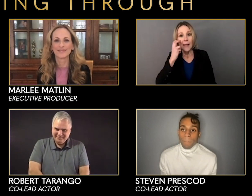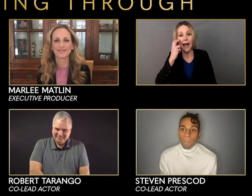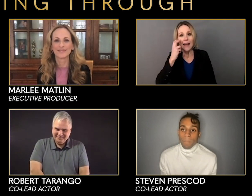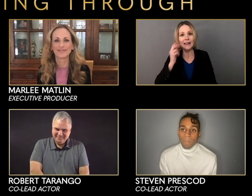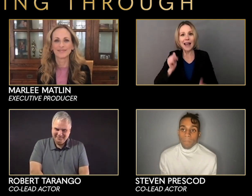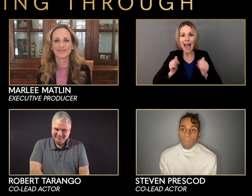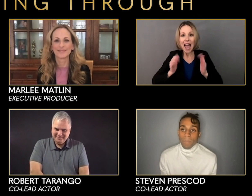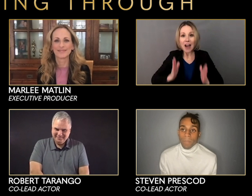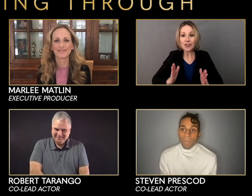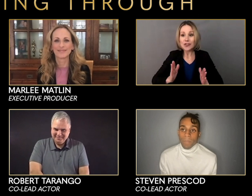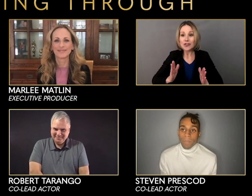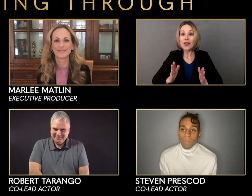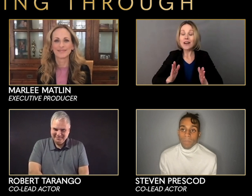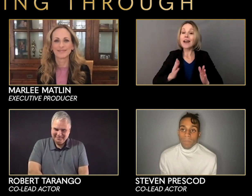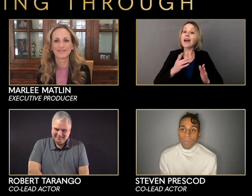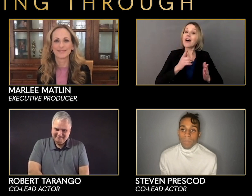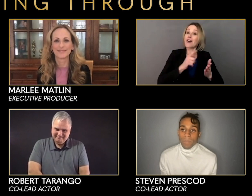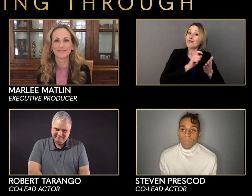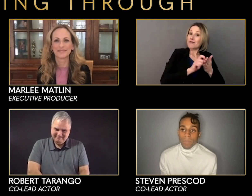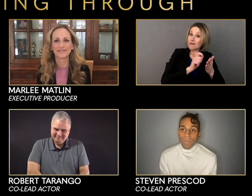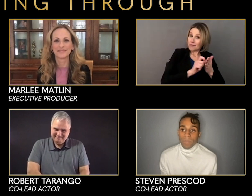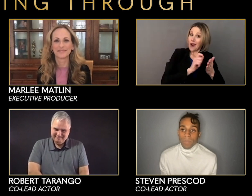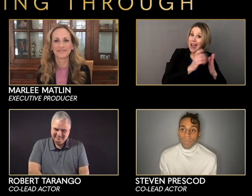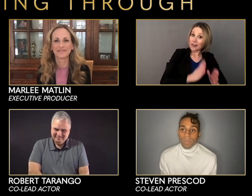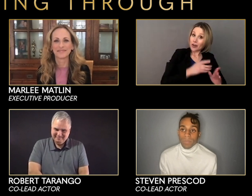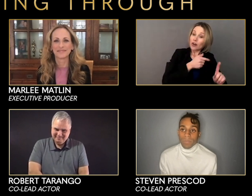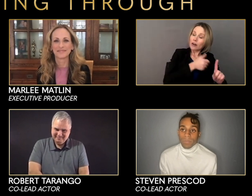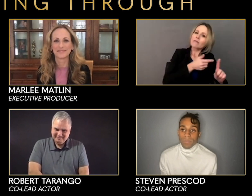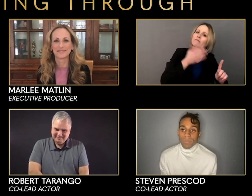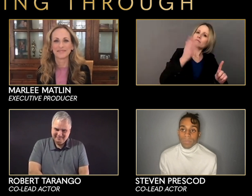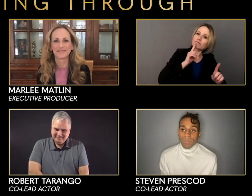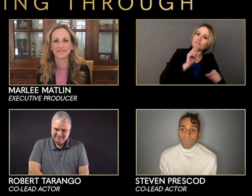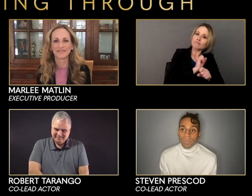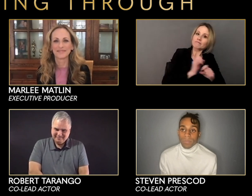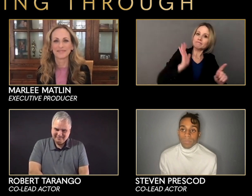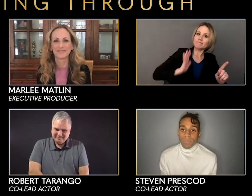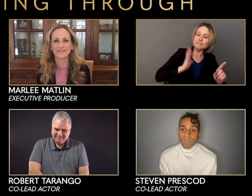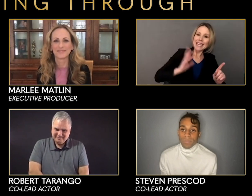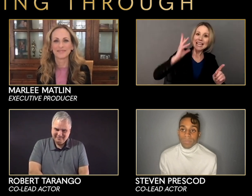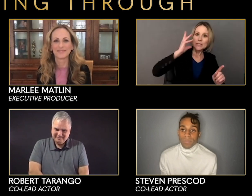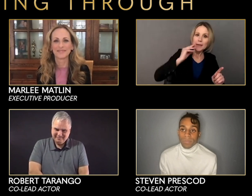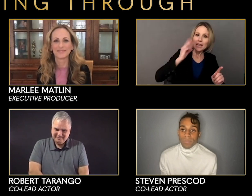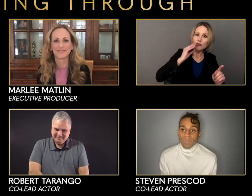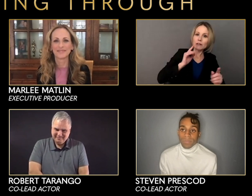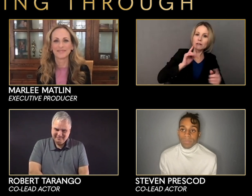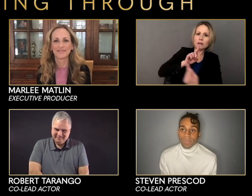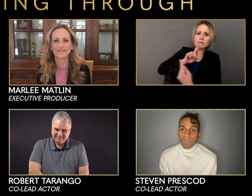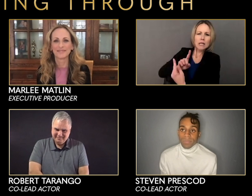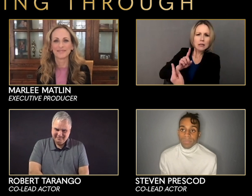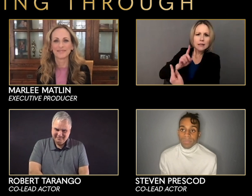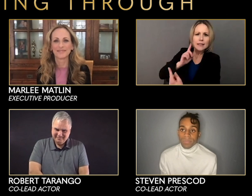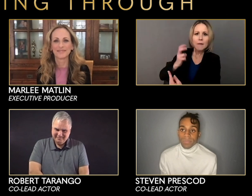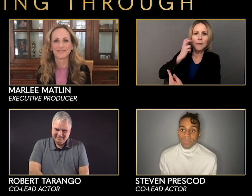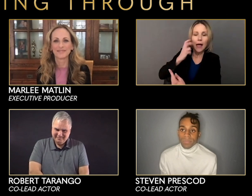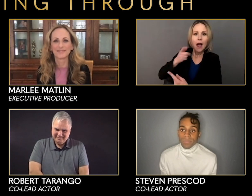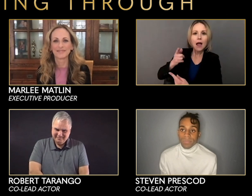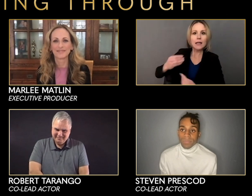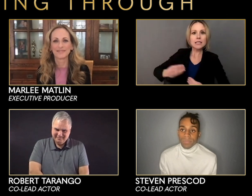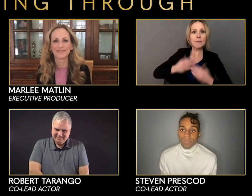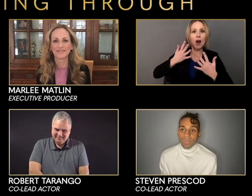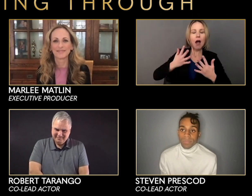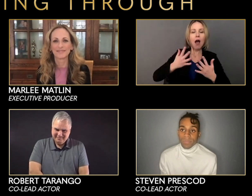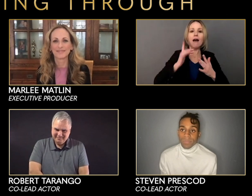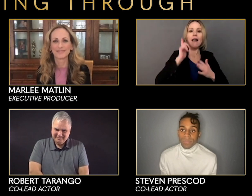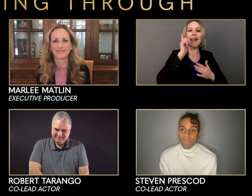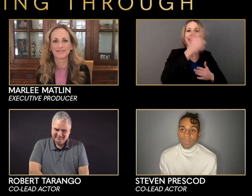the writer had. Uh, Doug has partnered with Helen Keller Services to